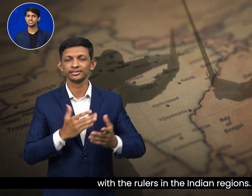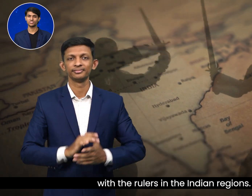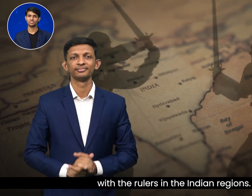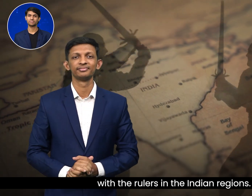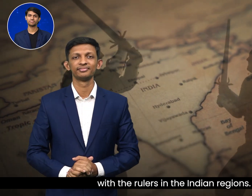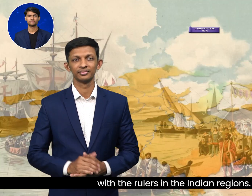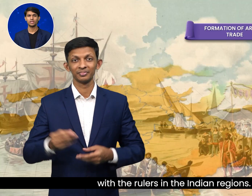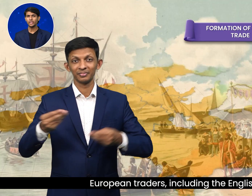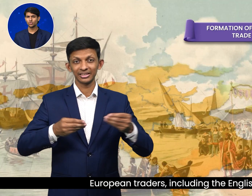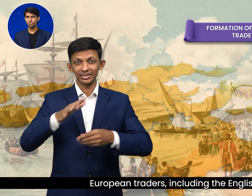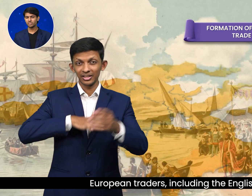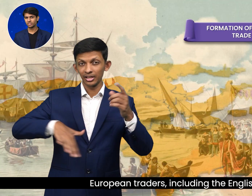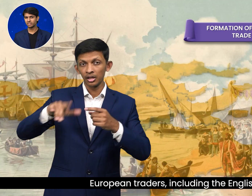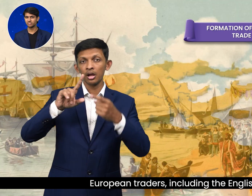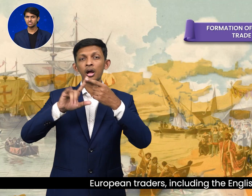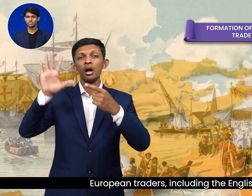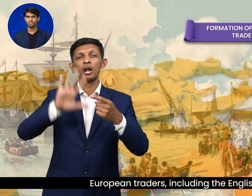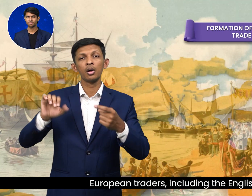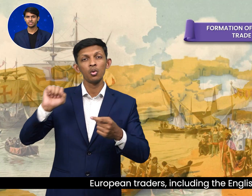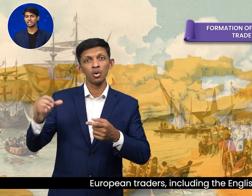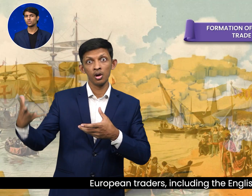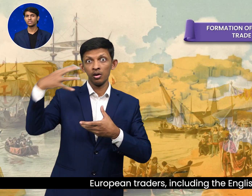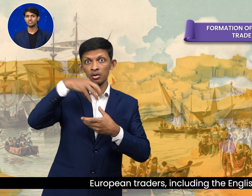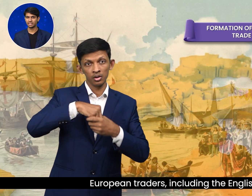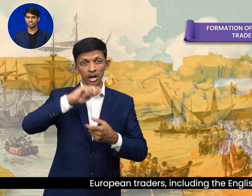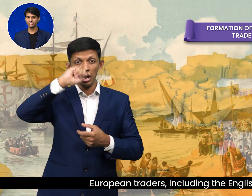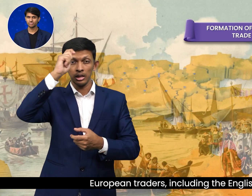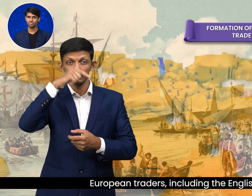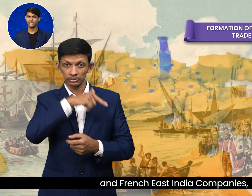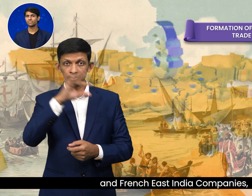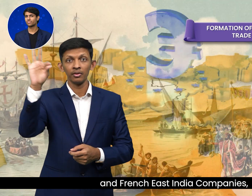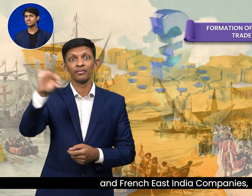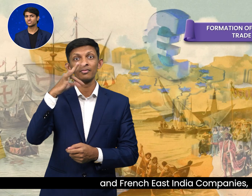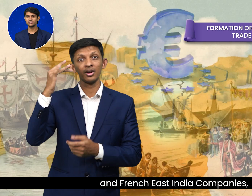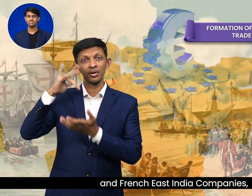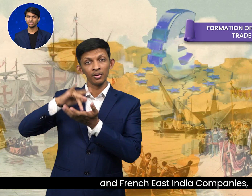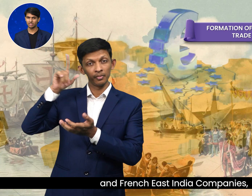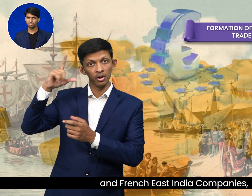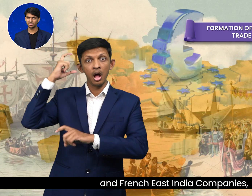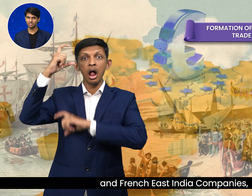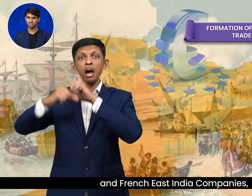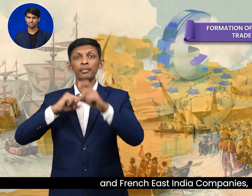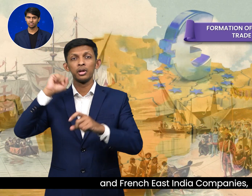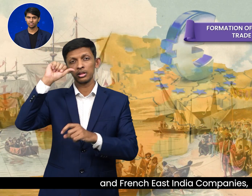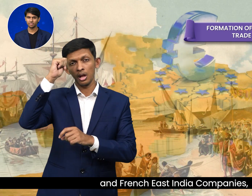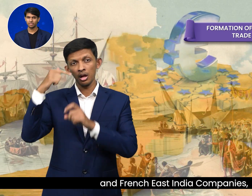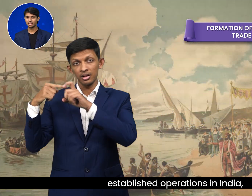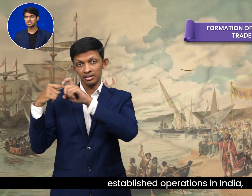Indian regions. European traders, including the English and French East Indian